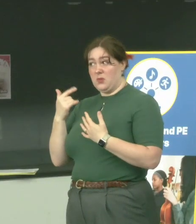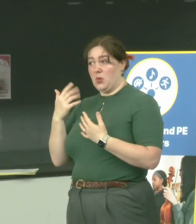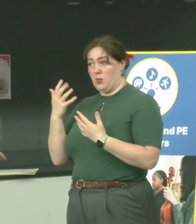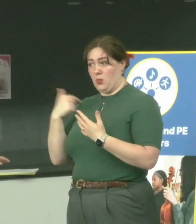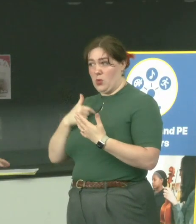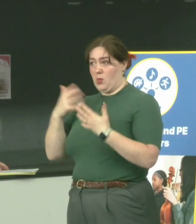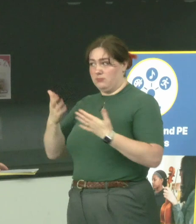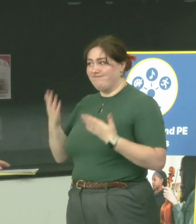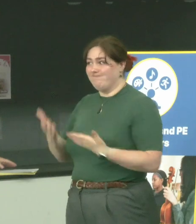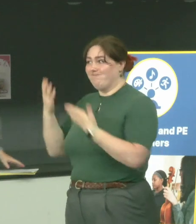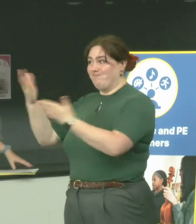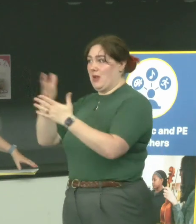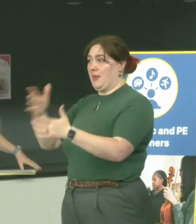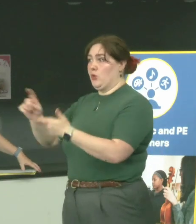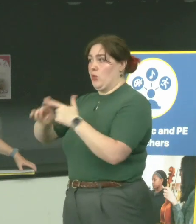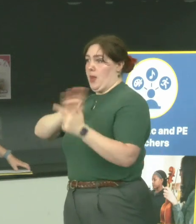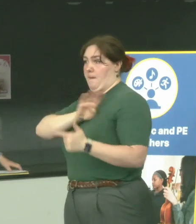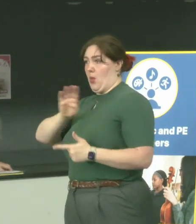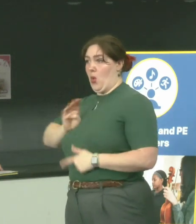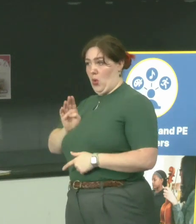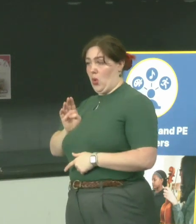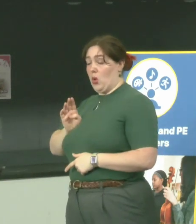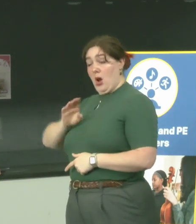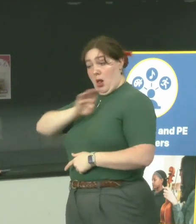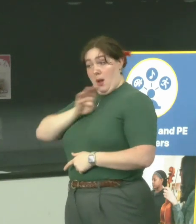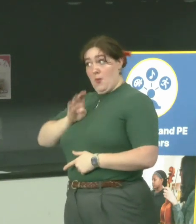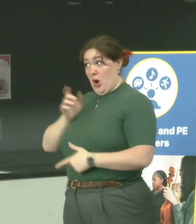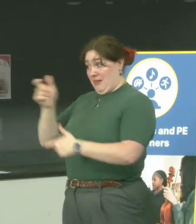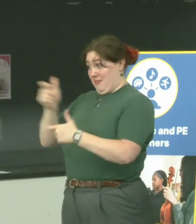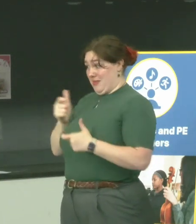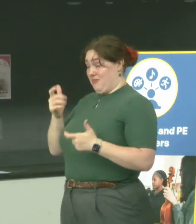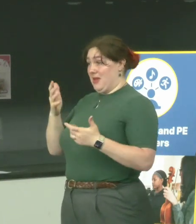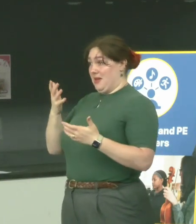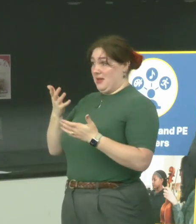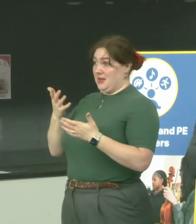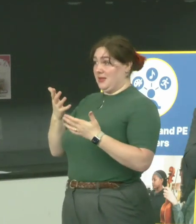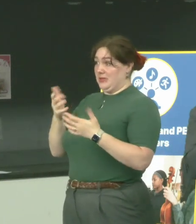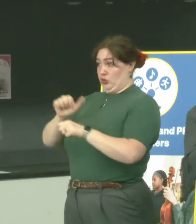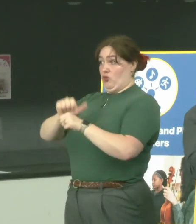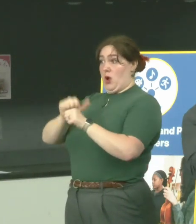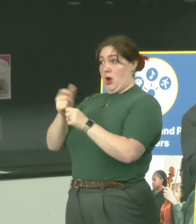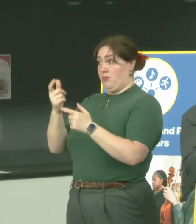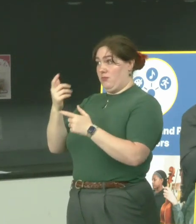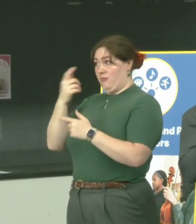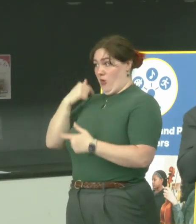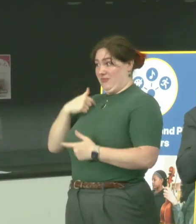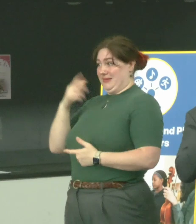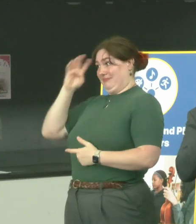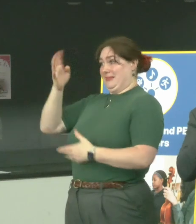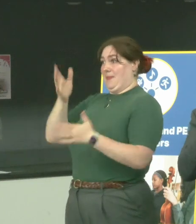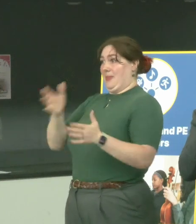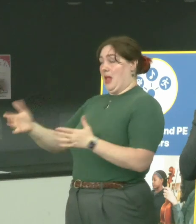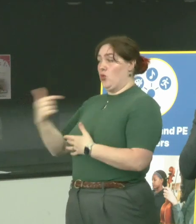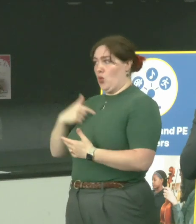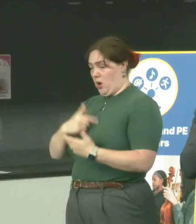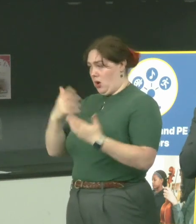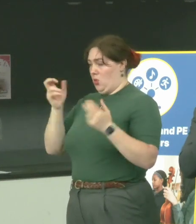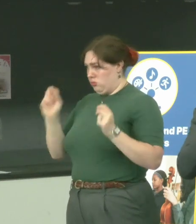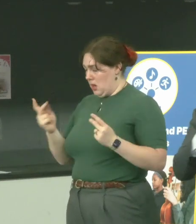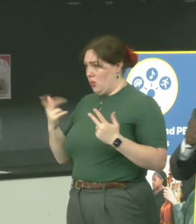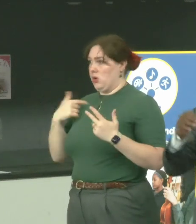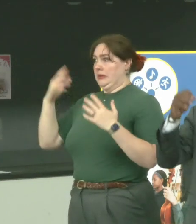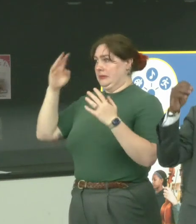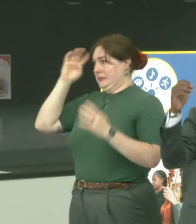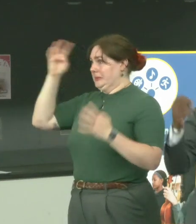to the board. Our board has tasked me and us to come up with a plan. And we're in that phase right now where we're coming up with a